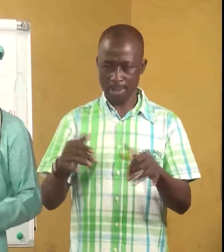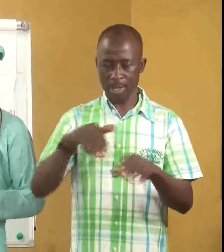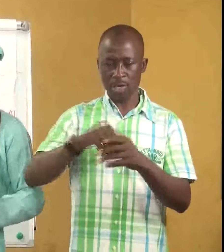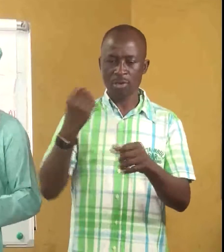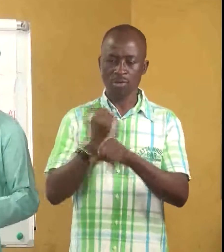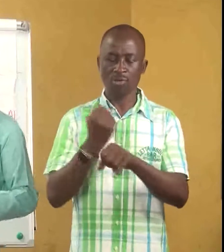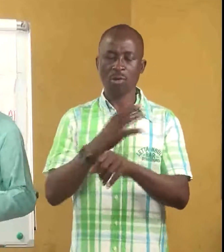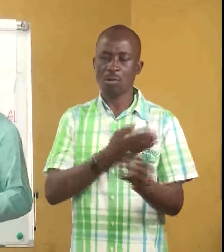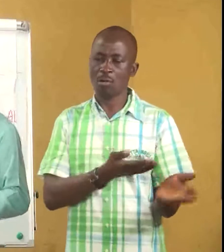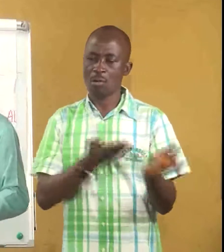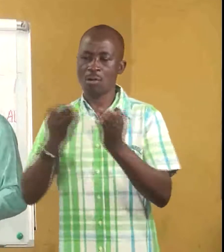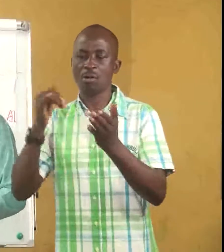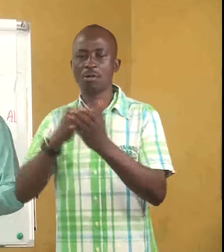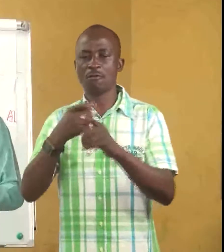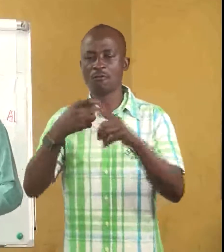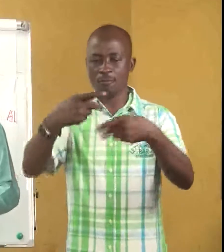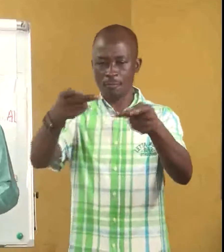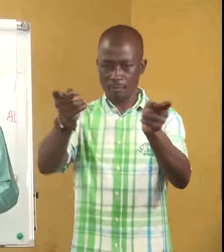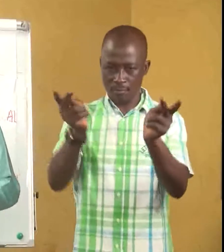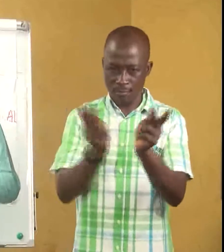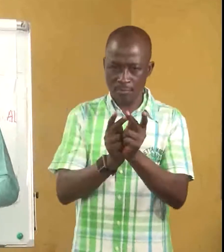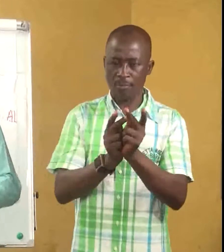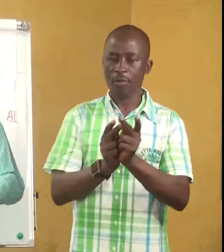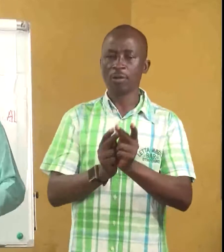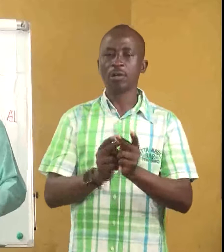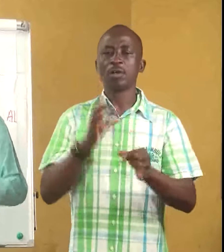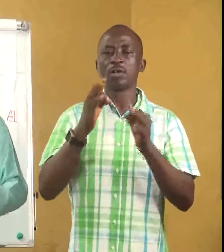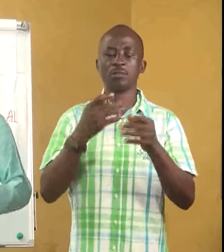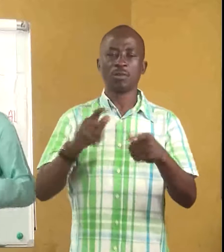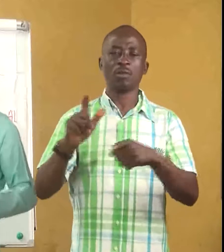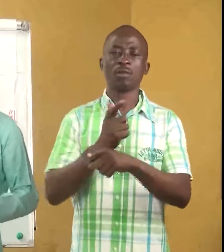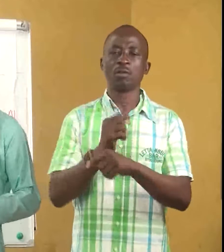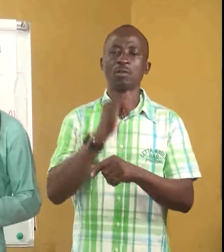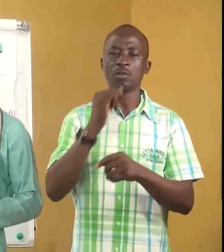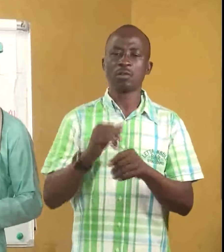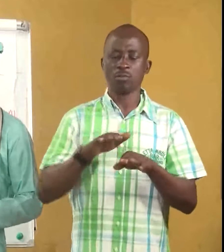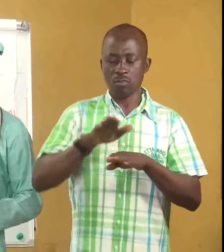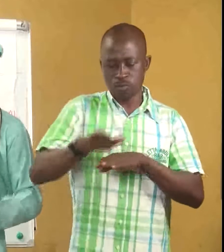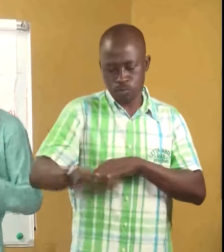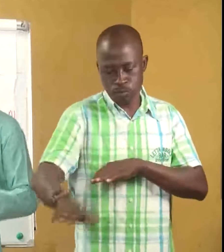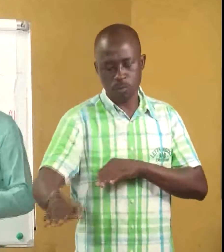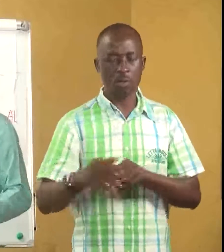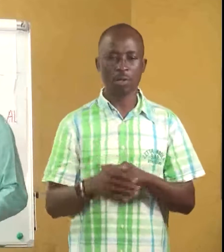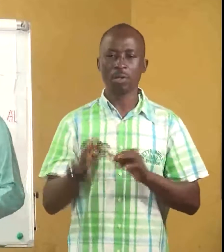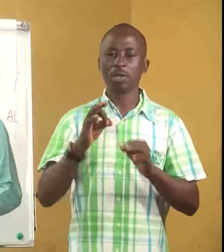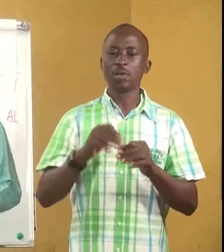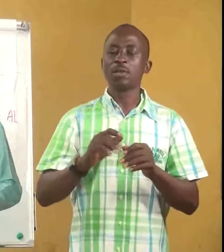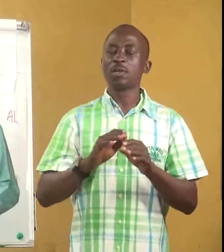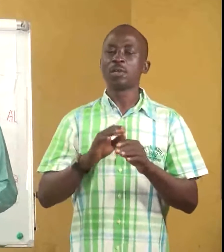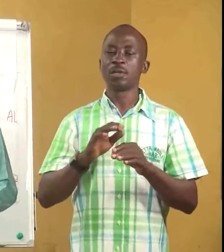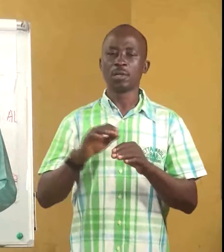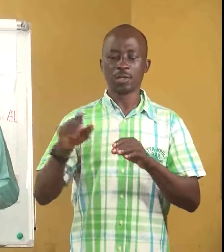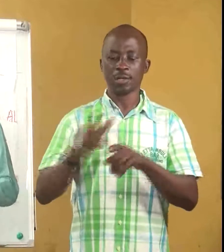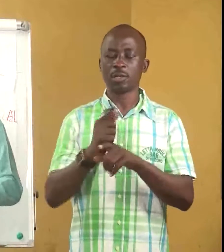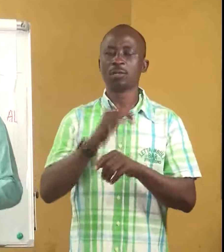rock and carry it from the place of reaction if the land is slopey. But if the land is not